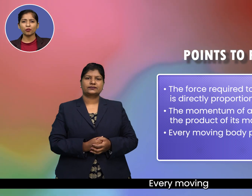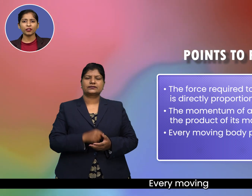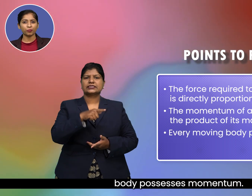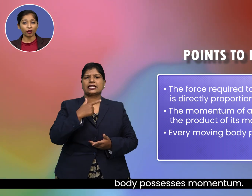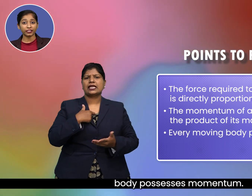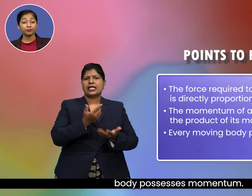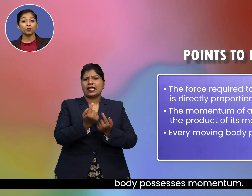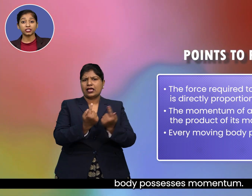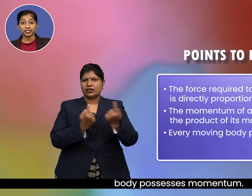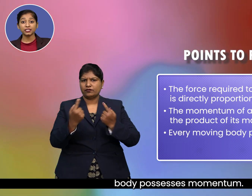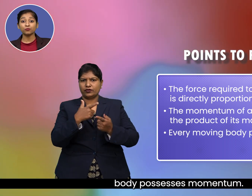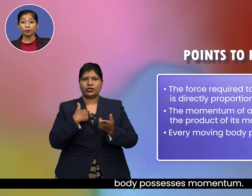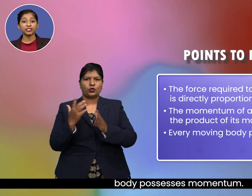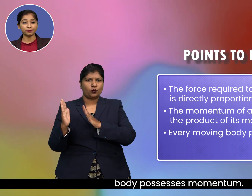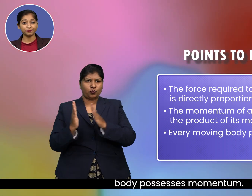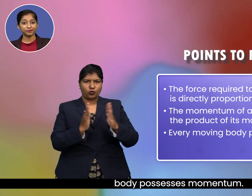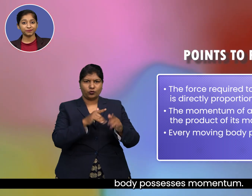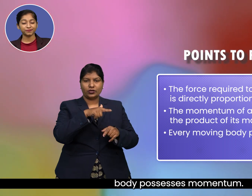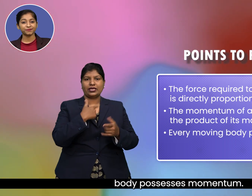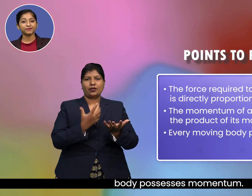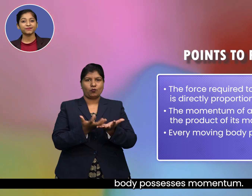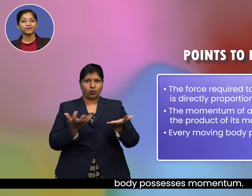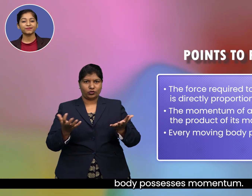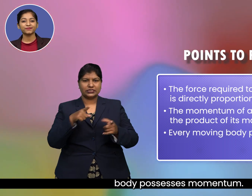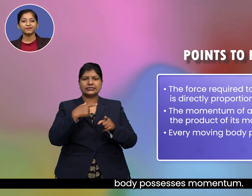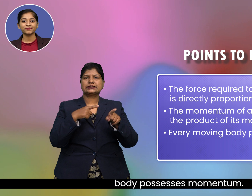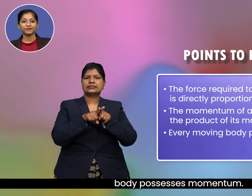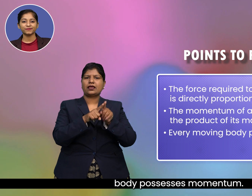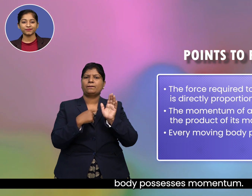Every moving body possesses momentum.